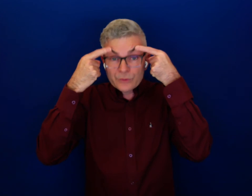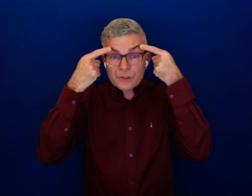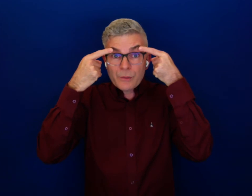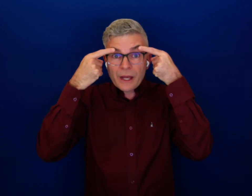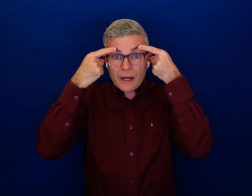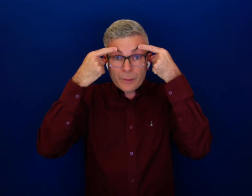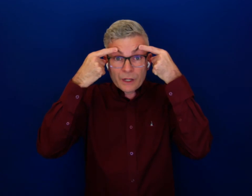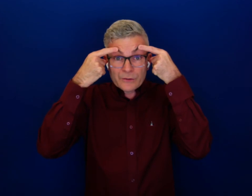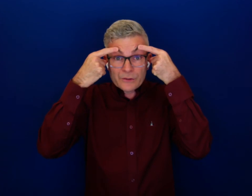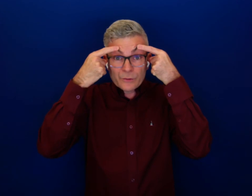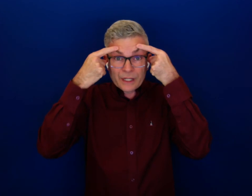So my eyebrows are raised.